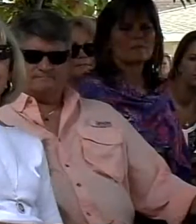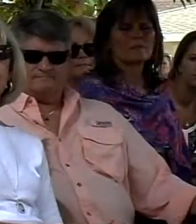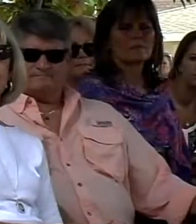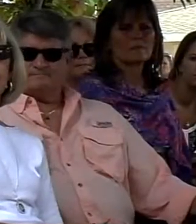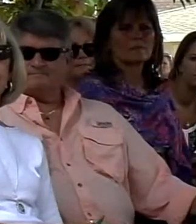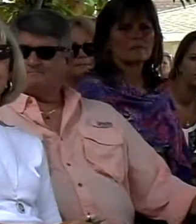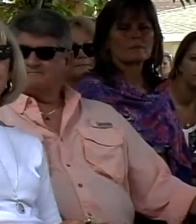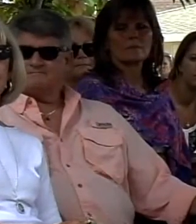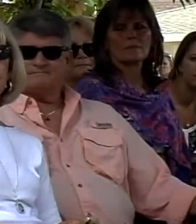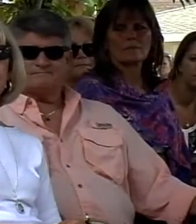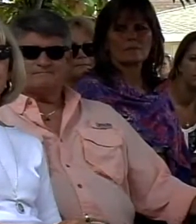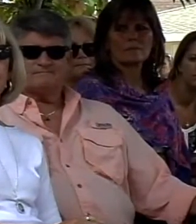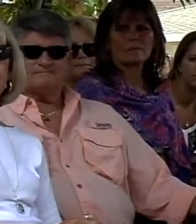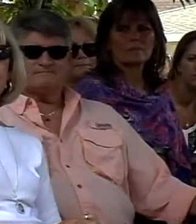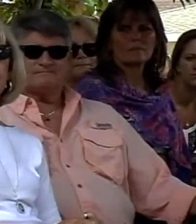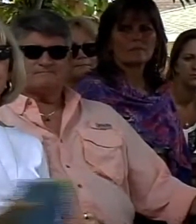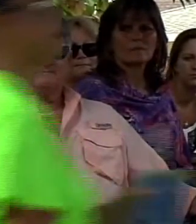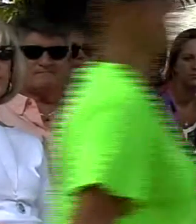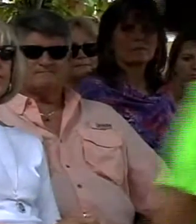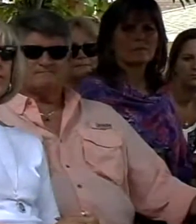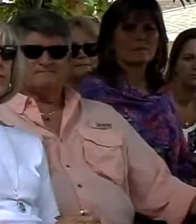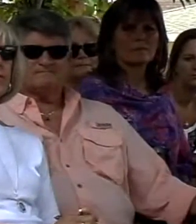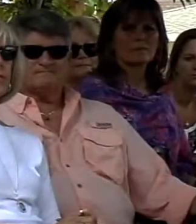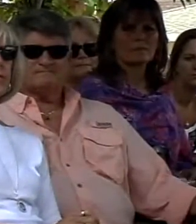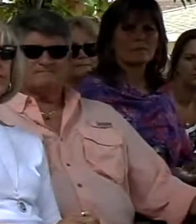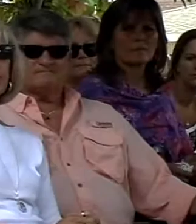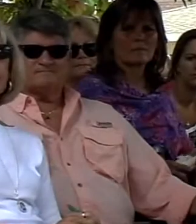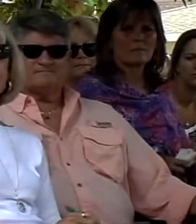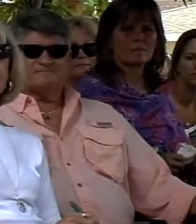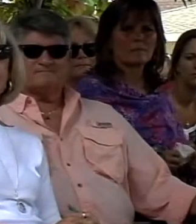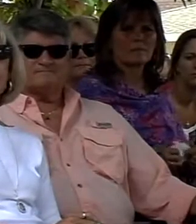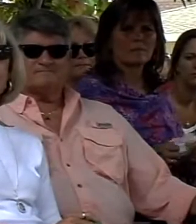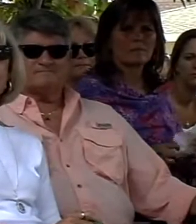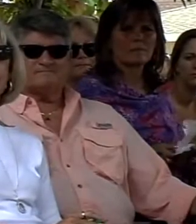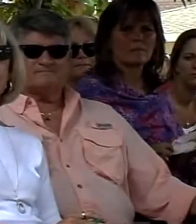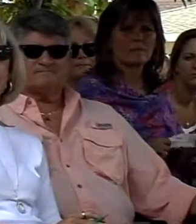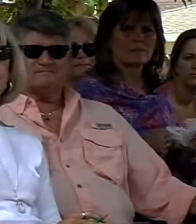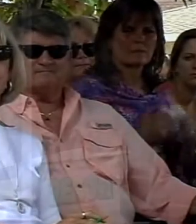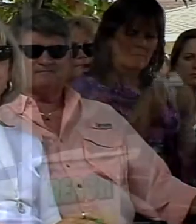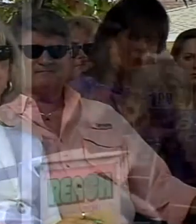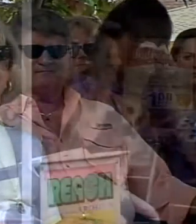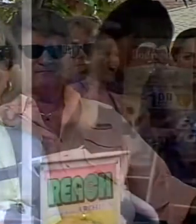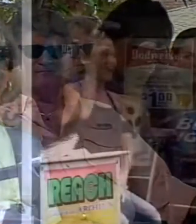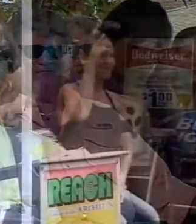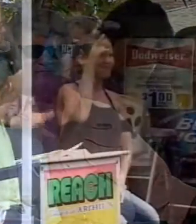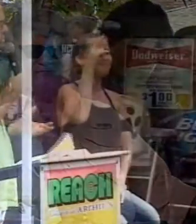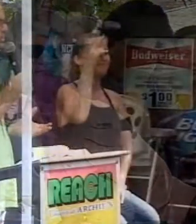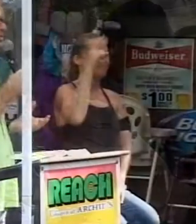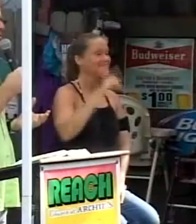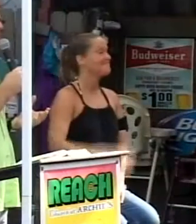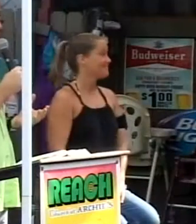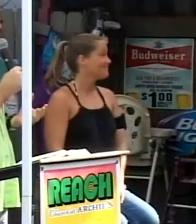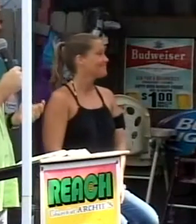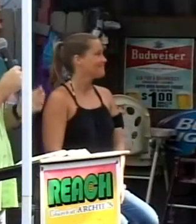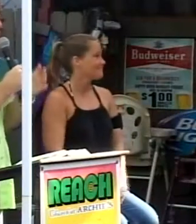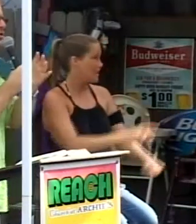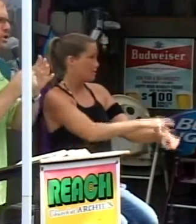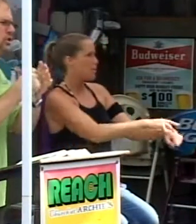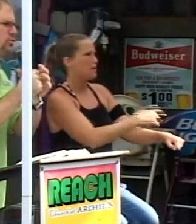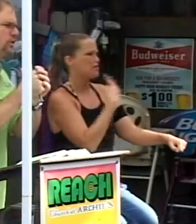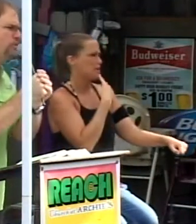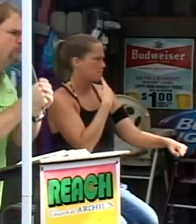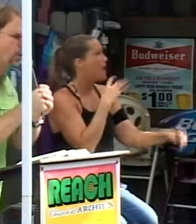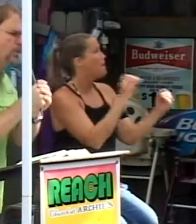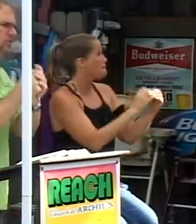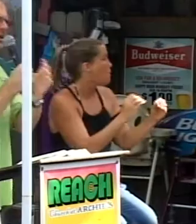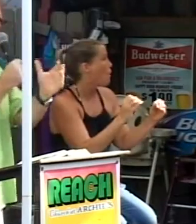is the Son of God." And he quotes more prophecy. See, these were Jews. This